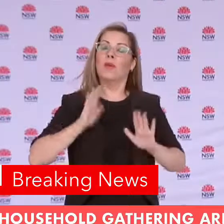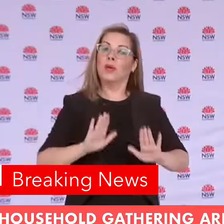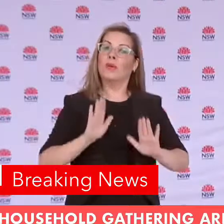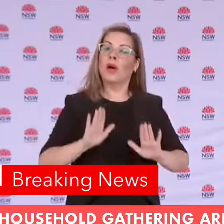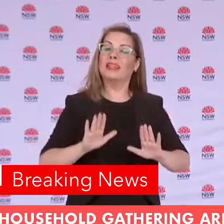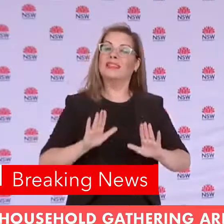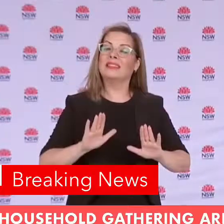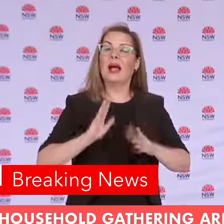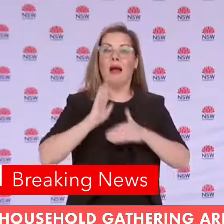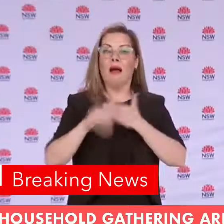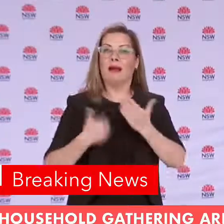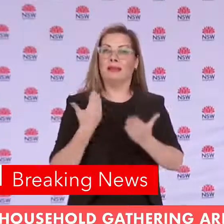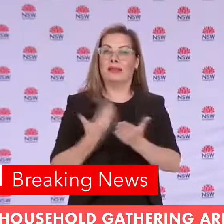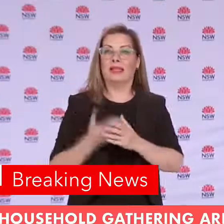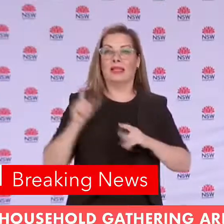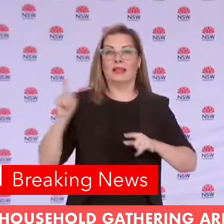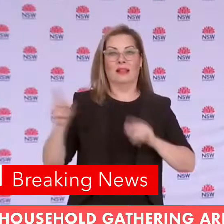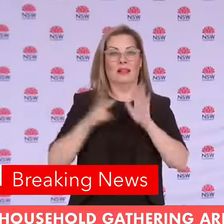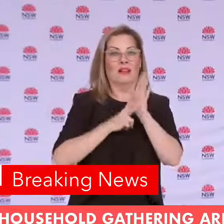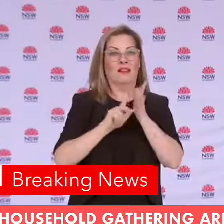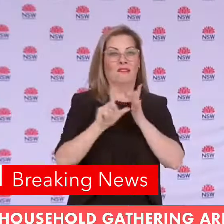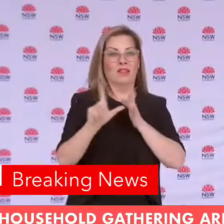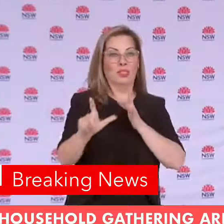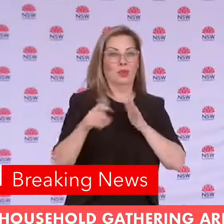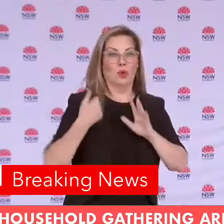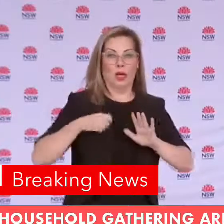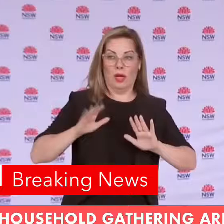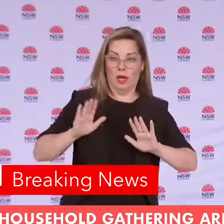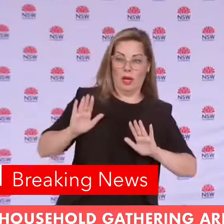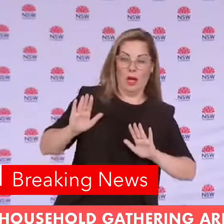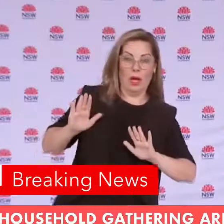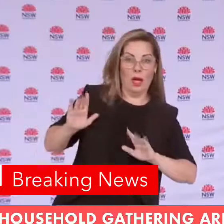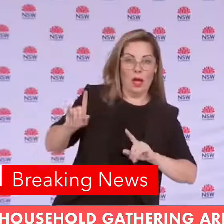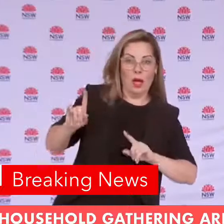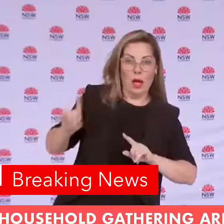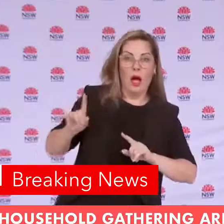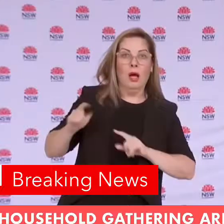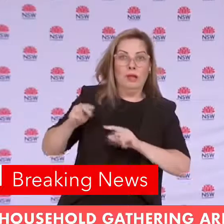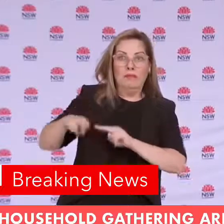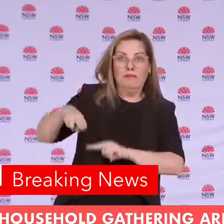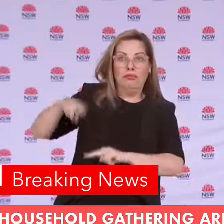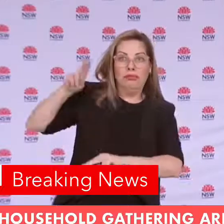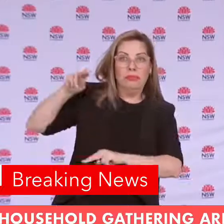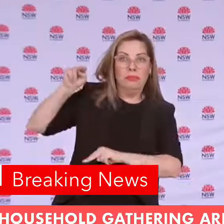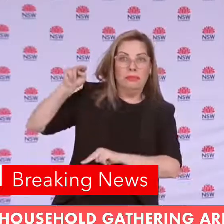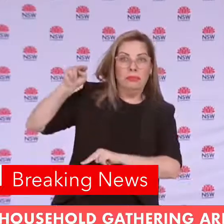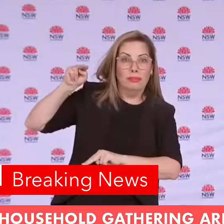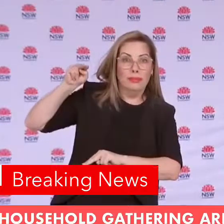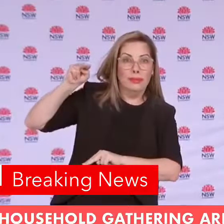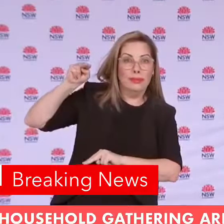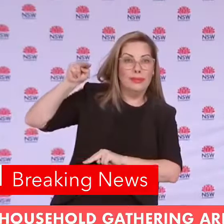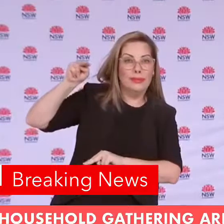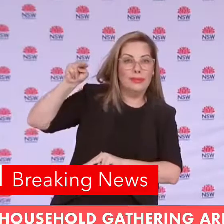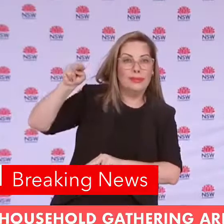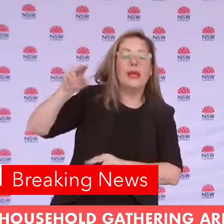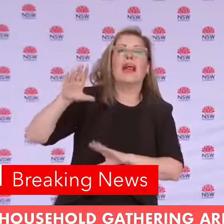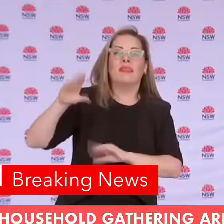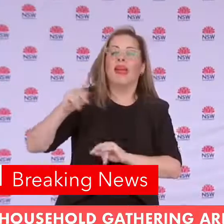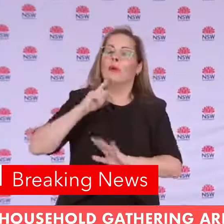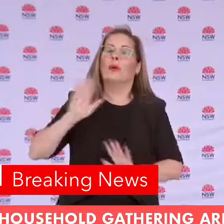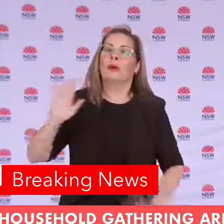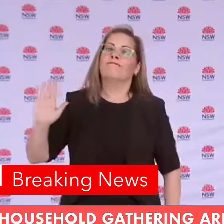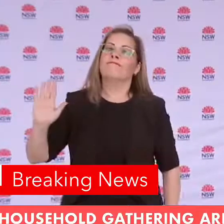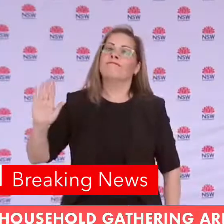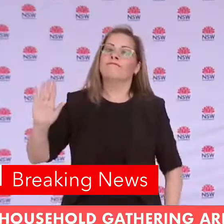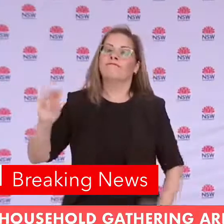180 cases a day before we closed our border to Victoria. I mean, that was a big step we took. You know, there's also an element of holding